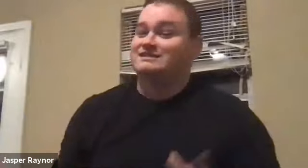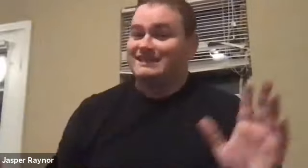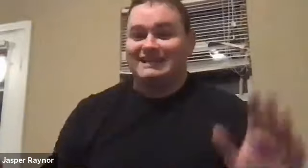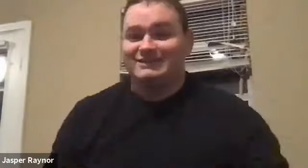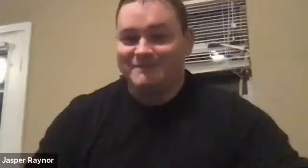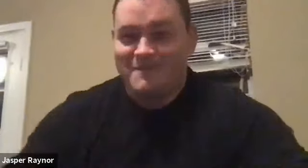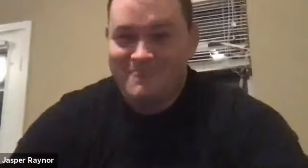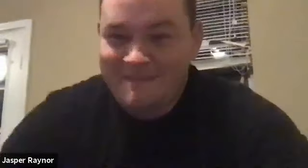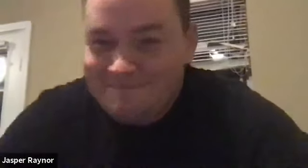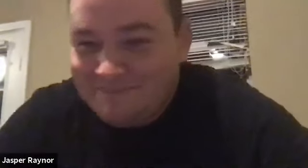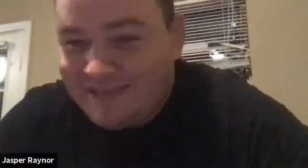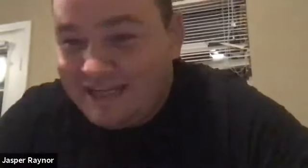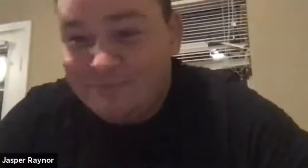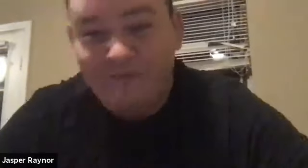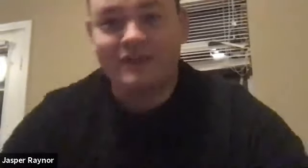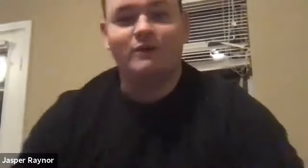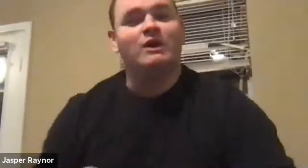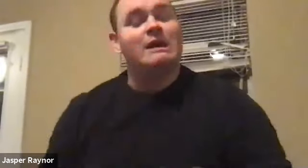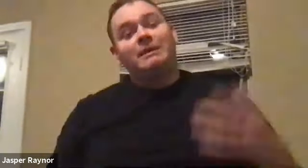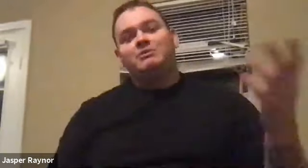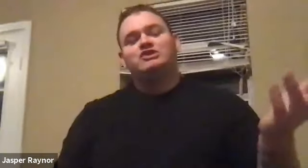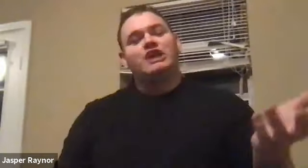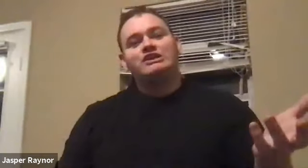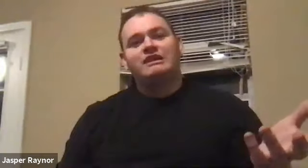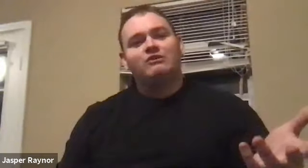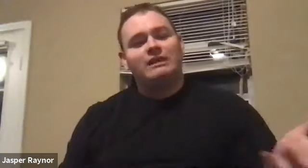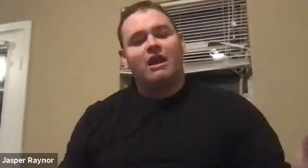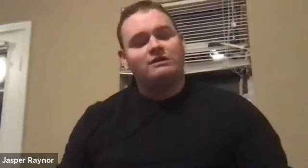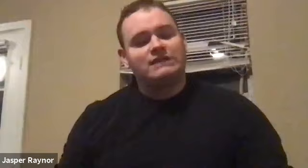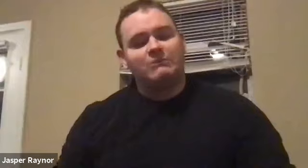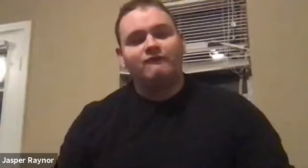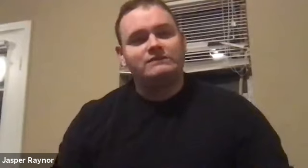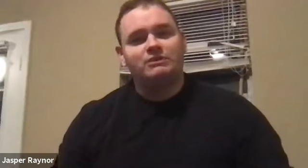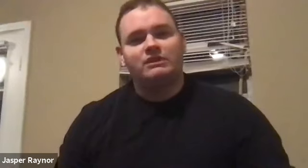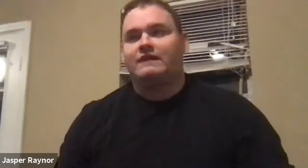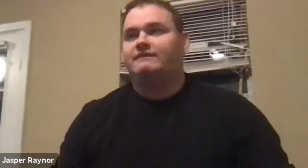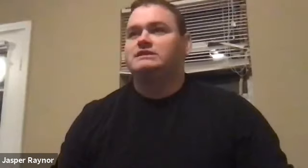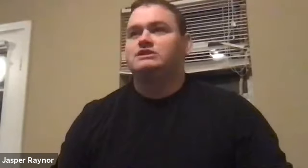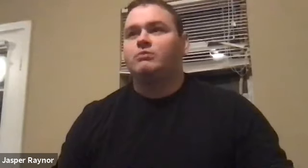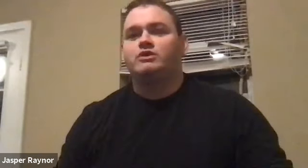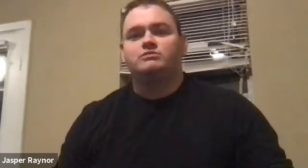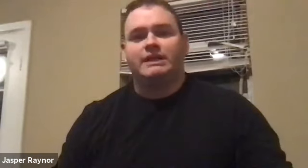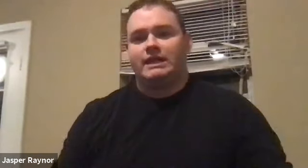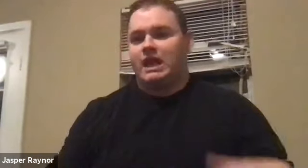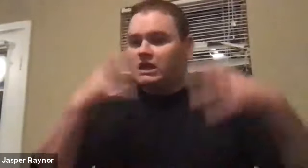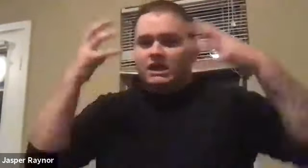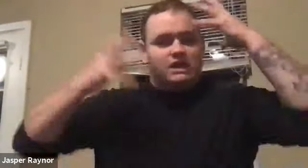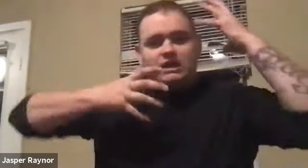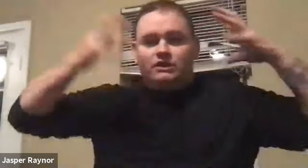I do it. It's perfectly normal. People share stuff with me all the time on Facebook, like these interpreters being like